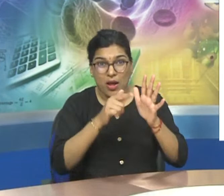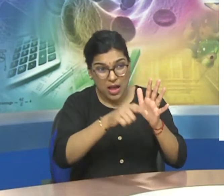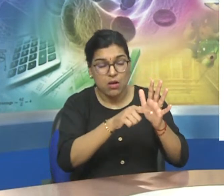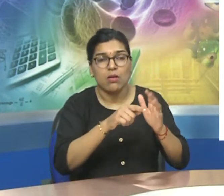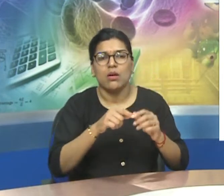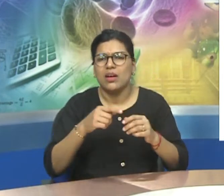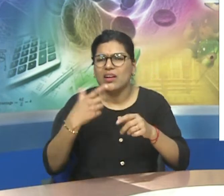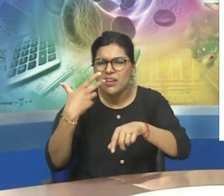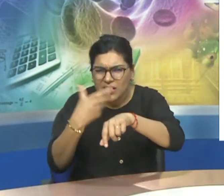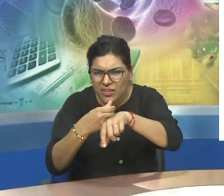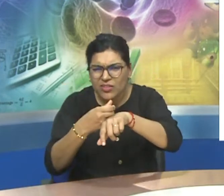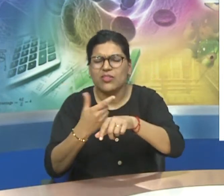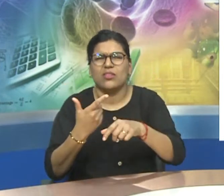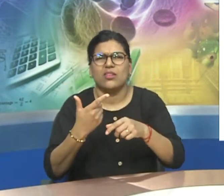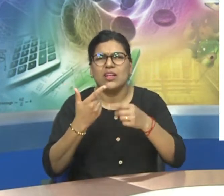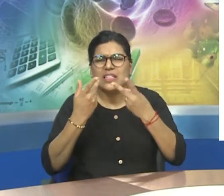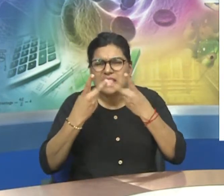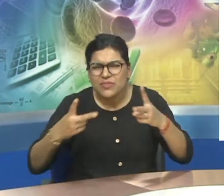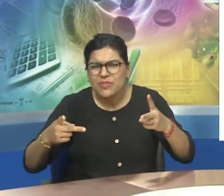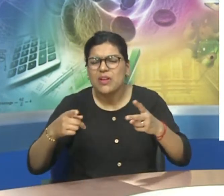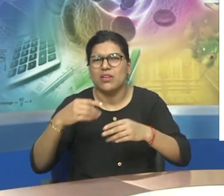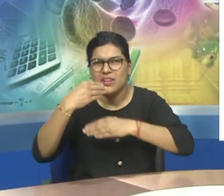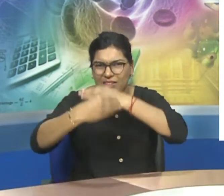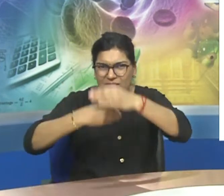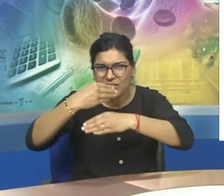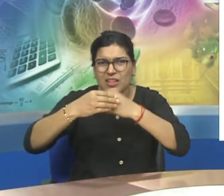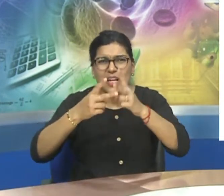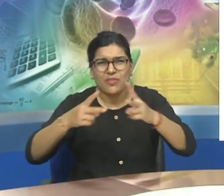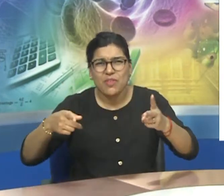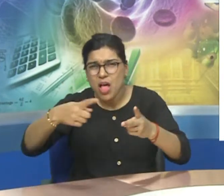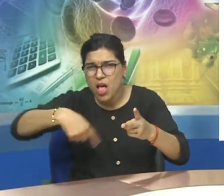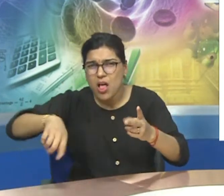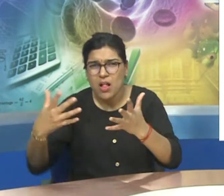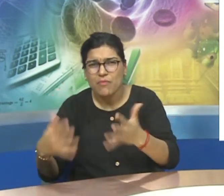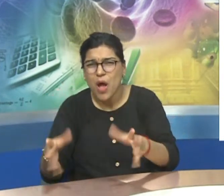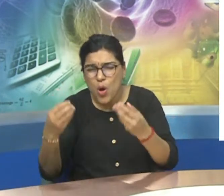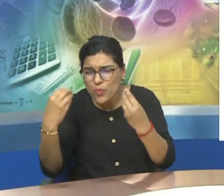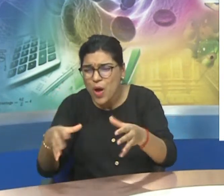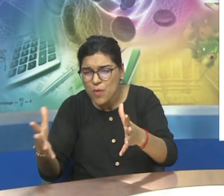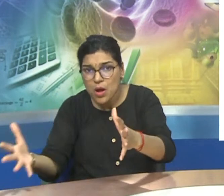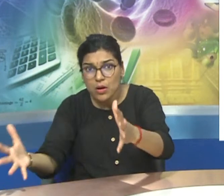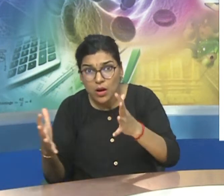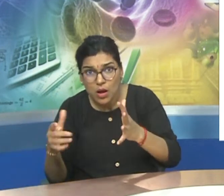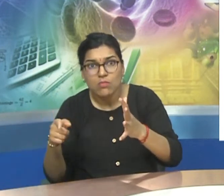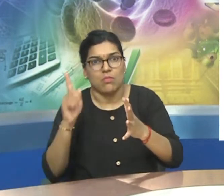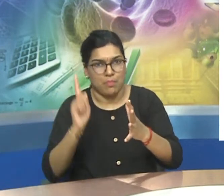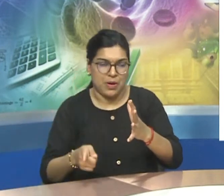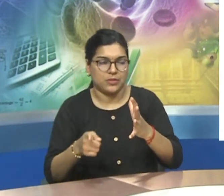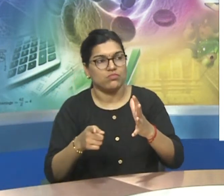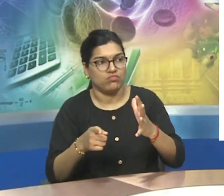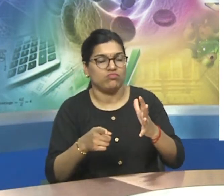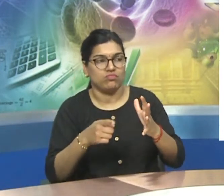special containers, and also the subsequent incineration